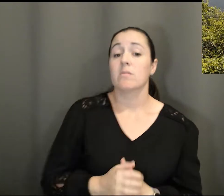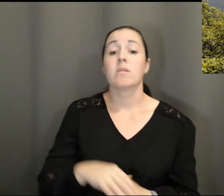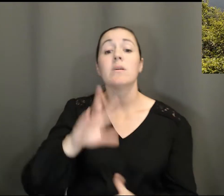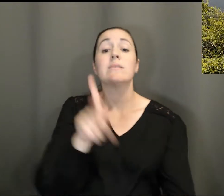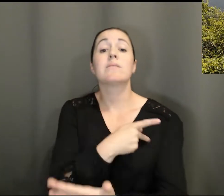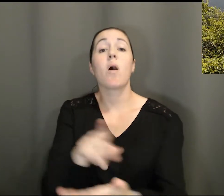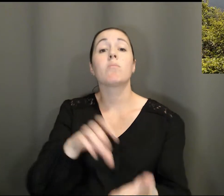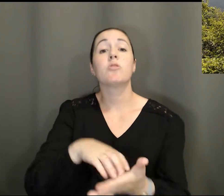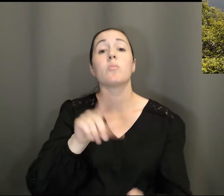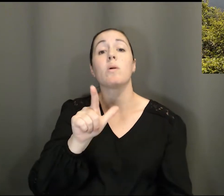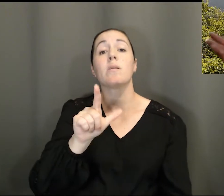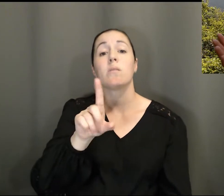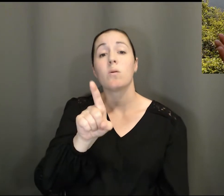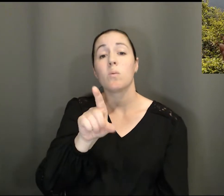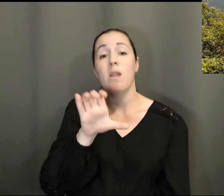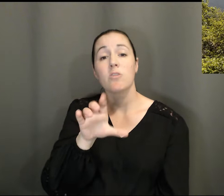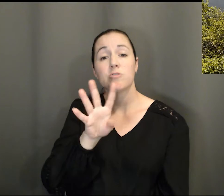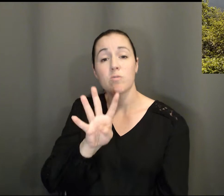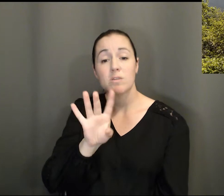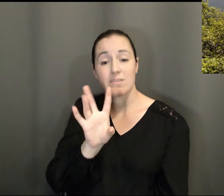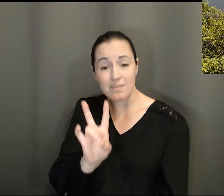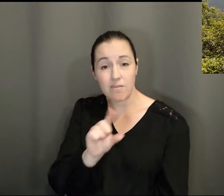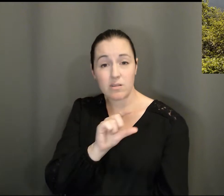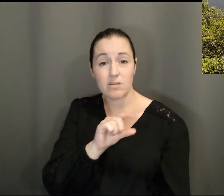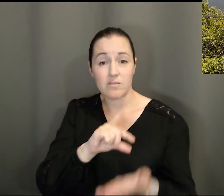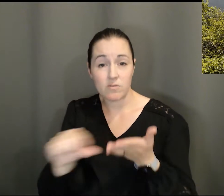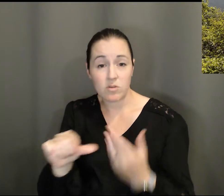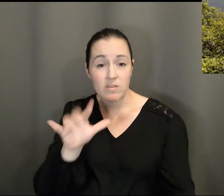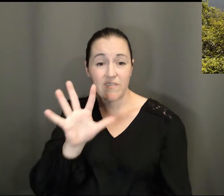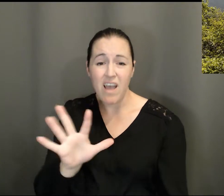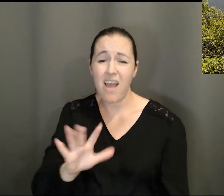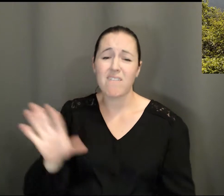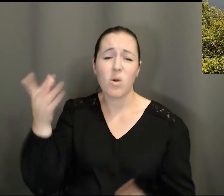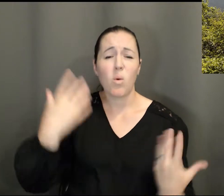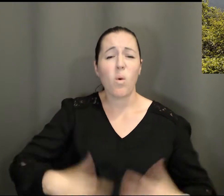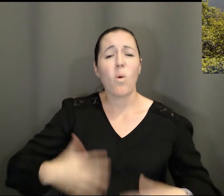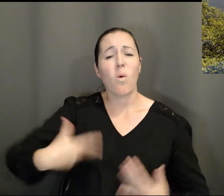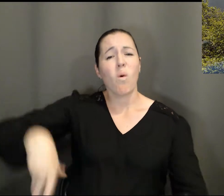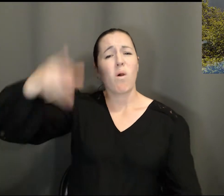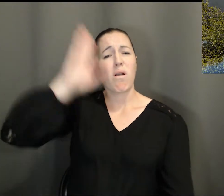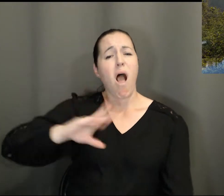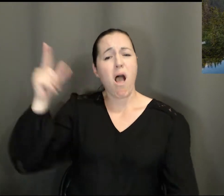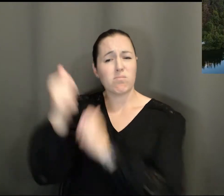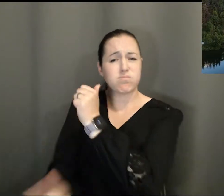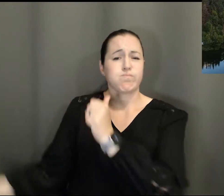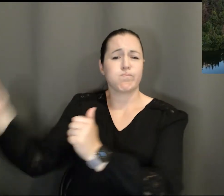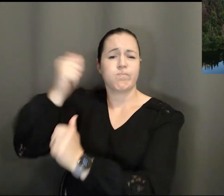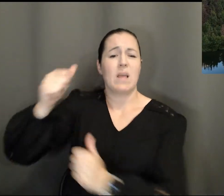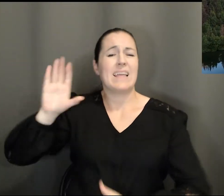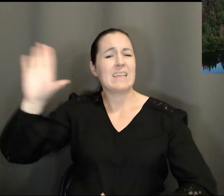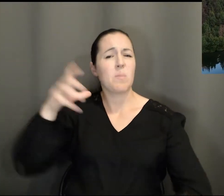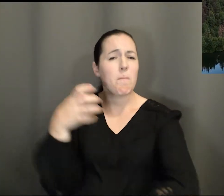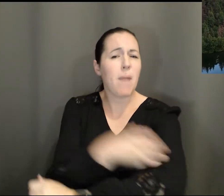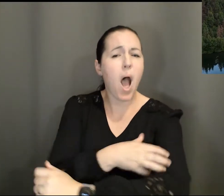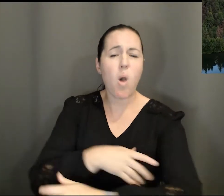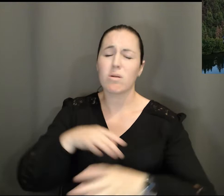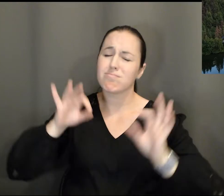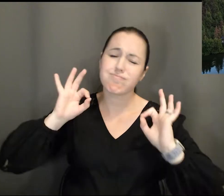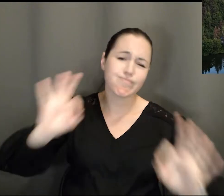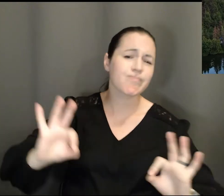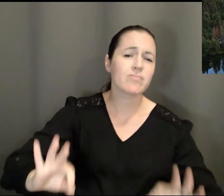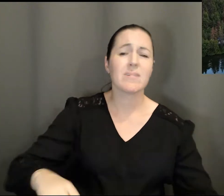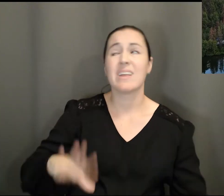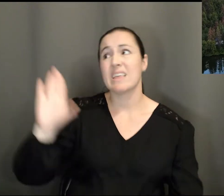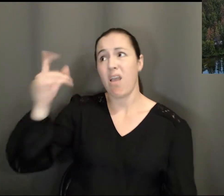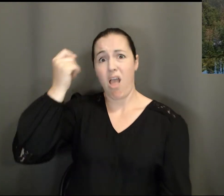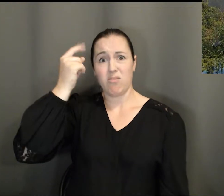is to know. He knows everything. Theologians refer to this as His omniscience, or simply His